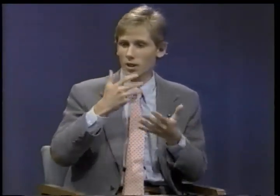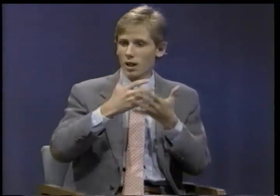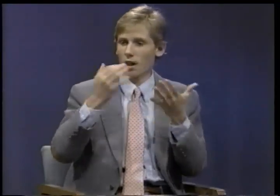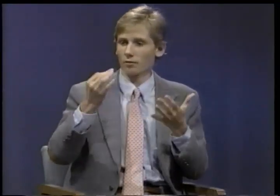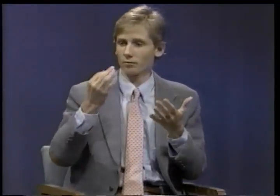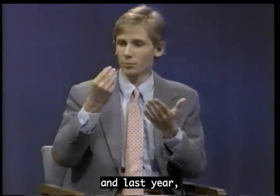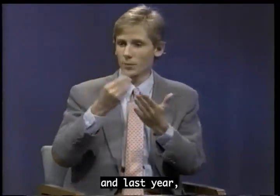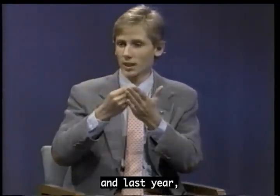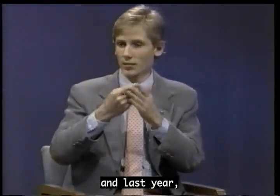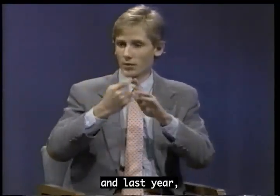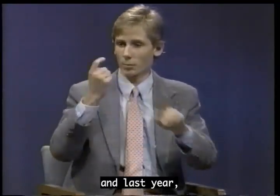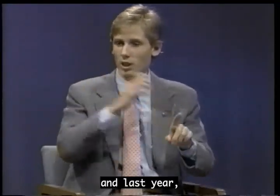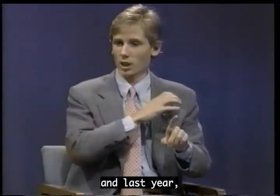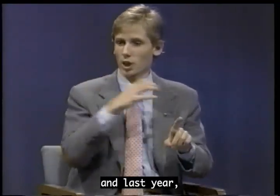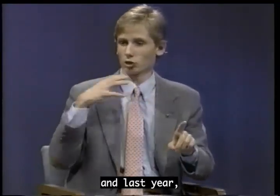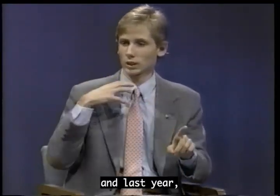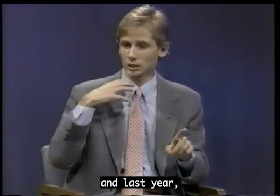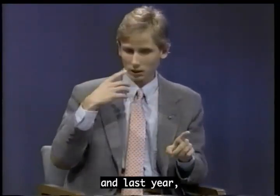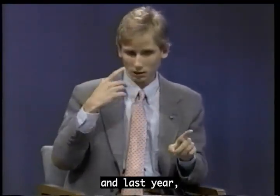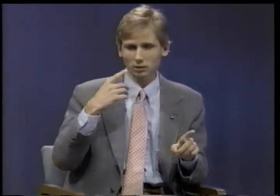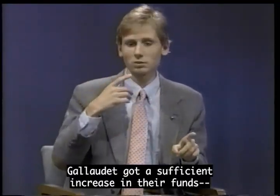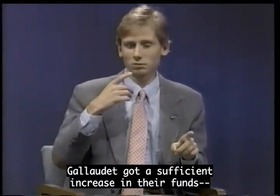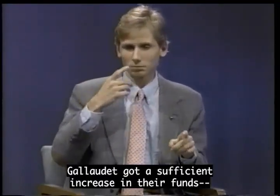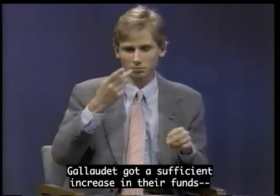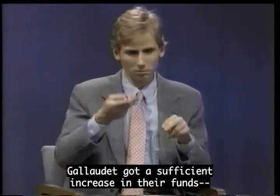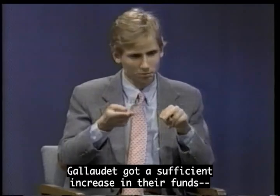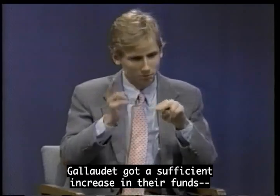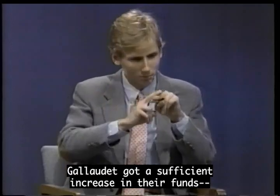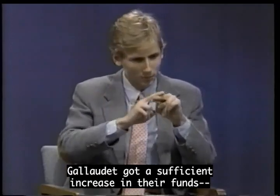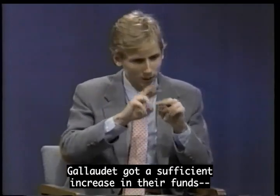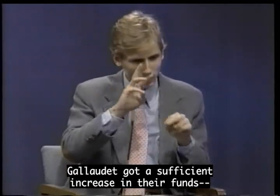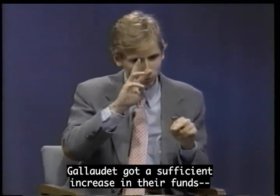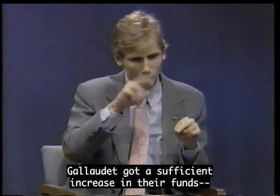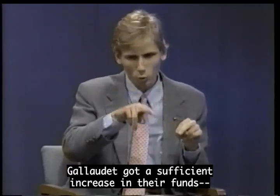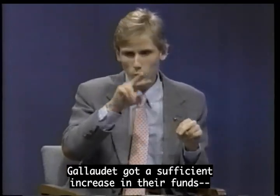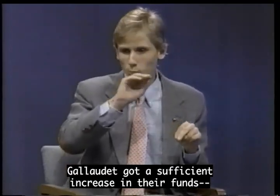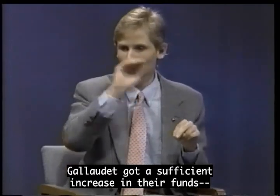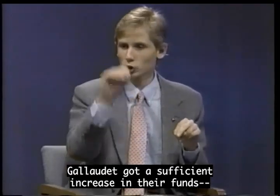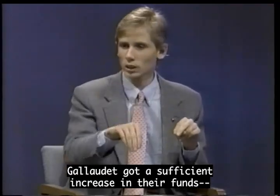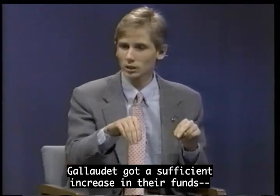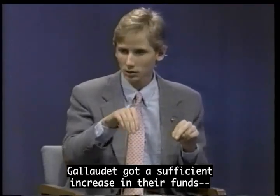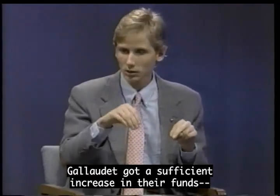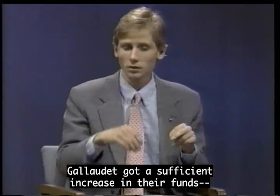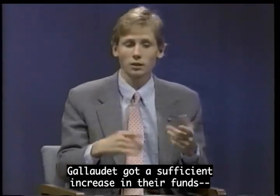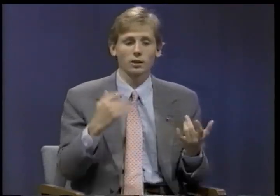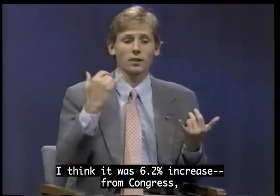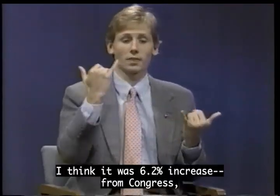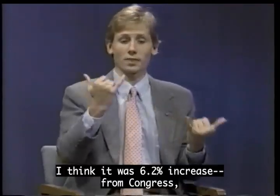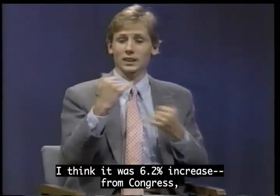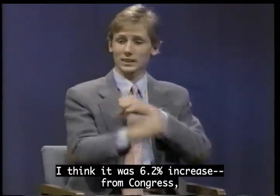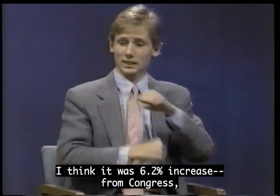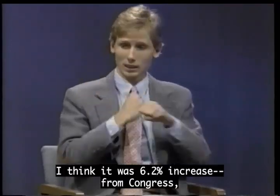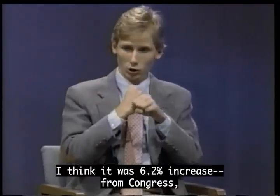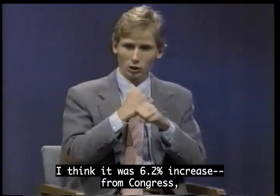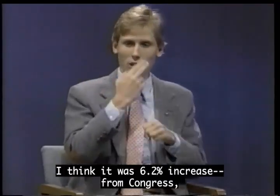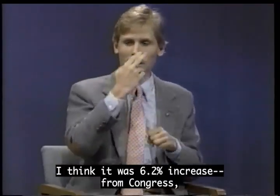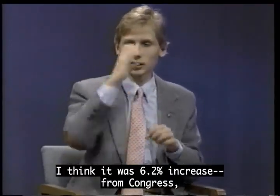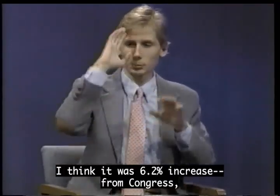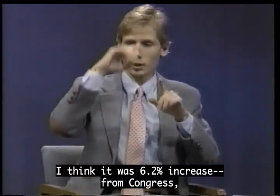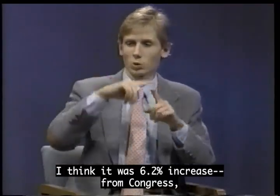And last year, Gallaudet got a sufficient increase in their funds. I think it was 6.2% increase from